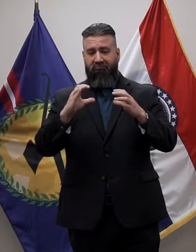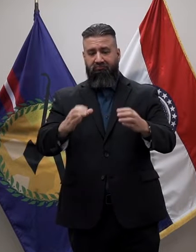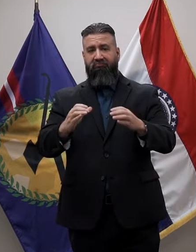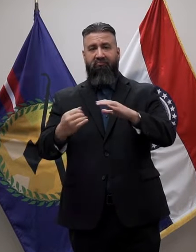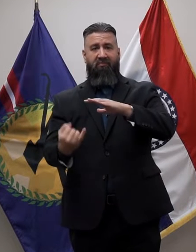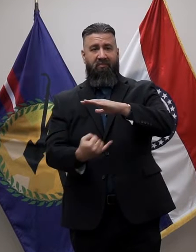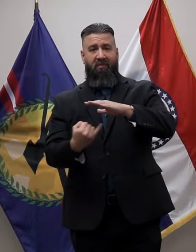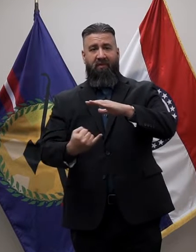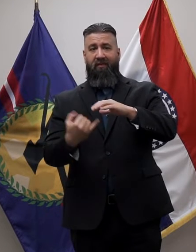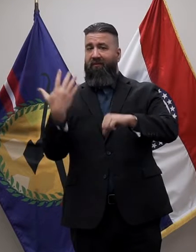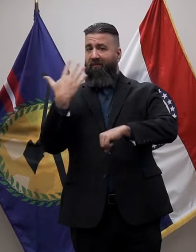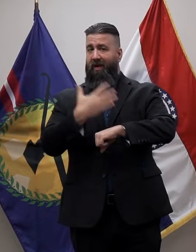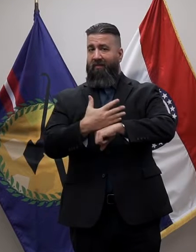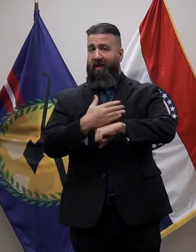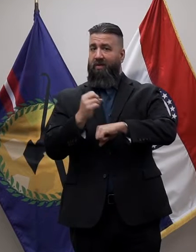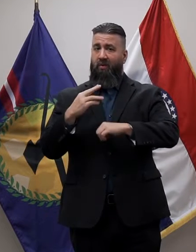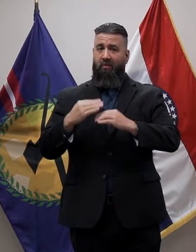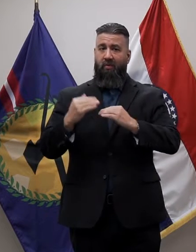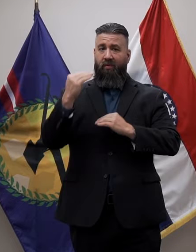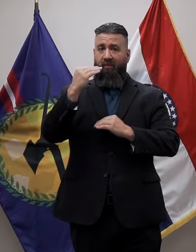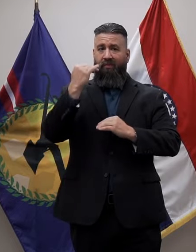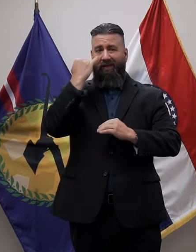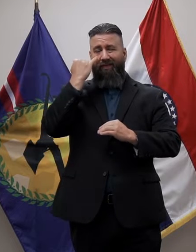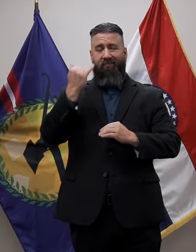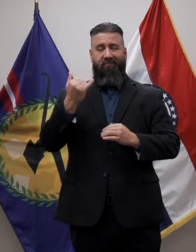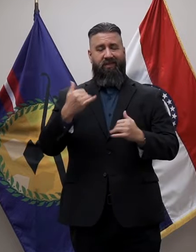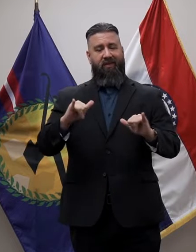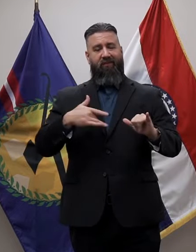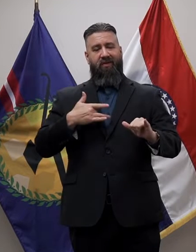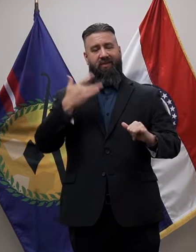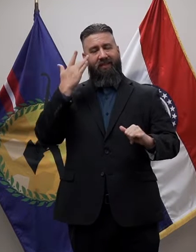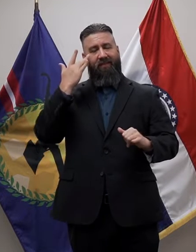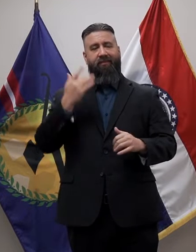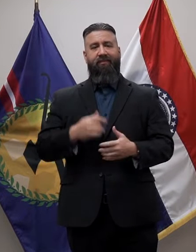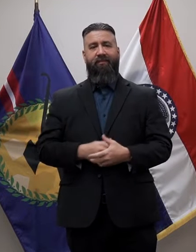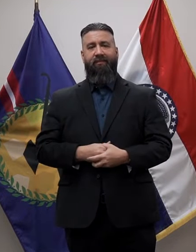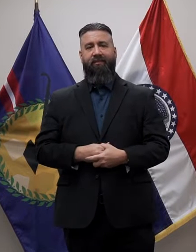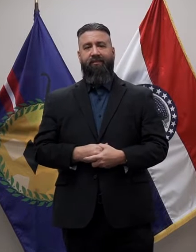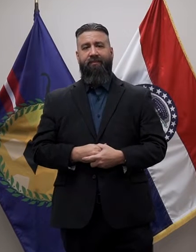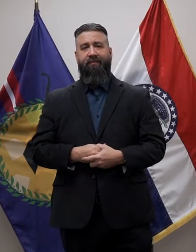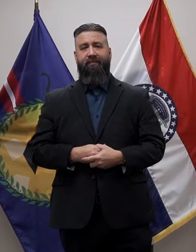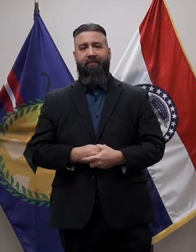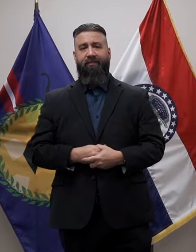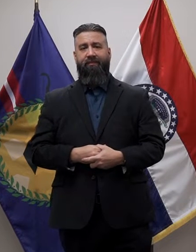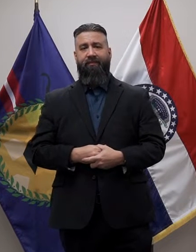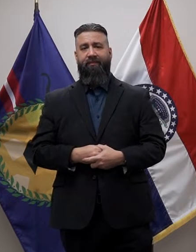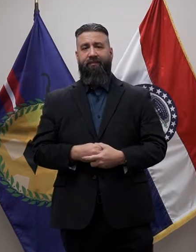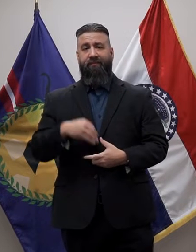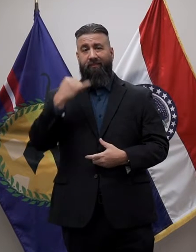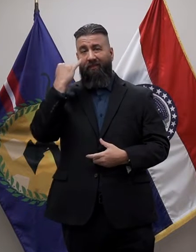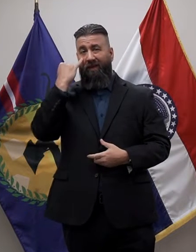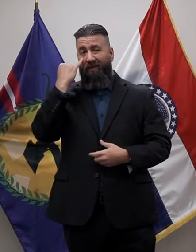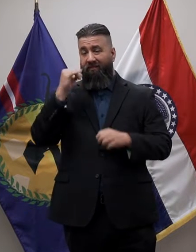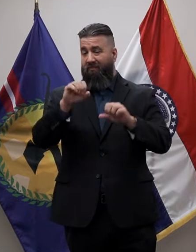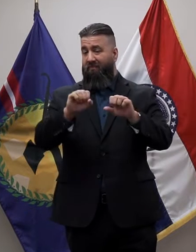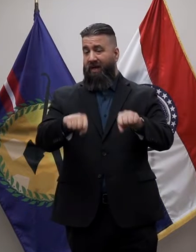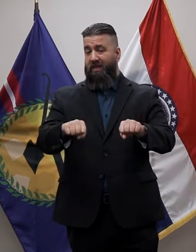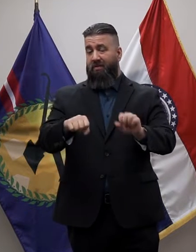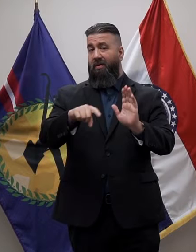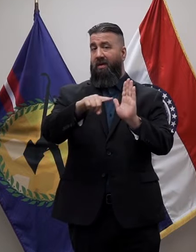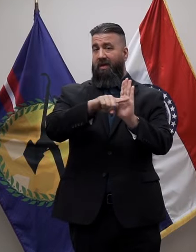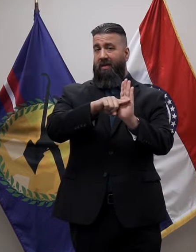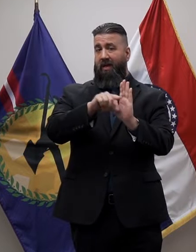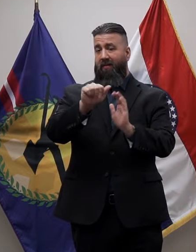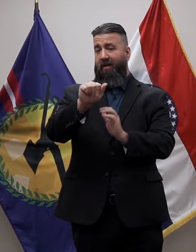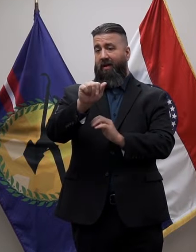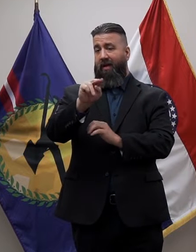you still have symptoms after 5 days. If possible, getting a negative antigen test to confirm